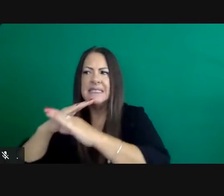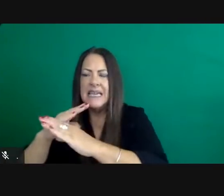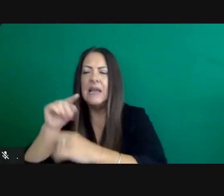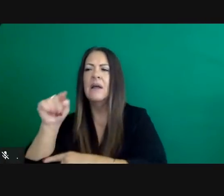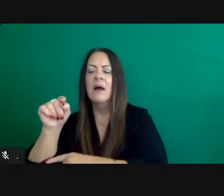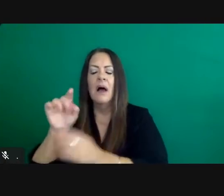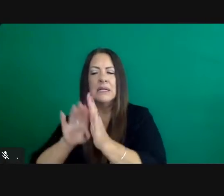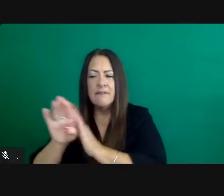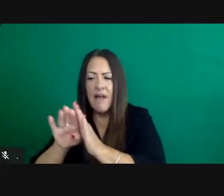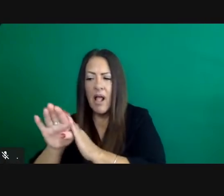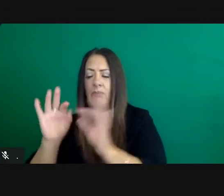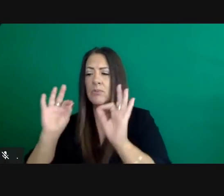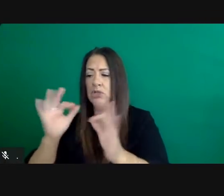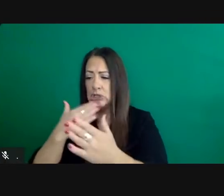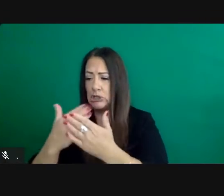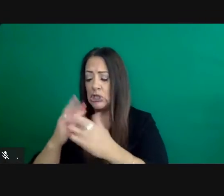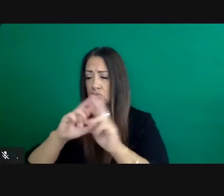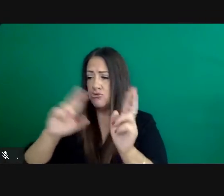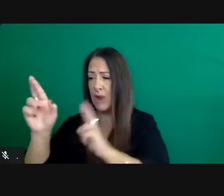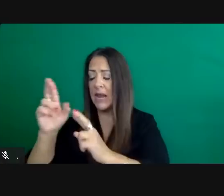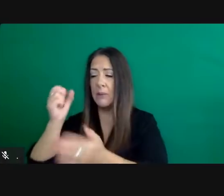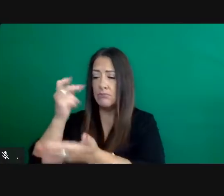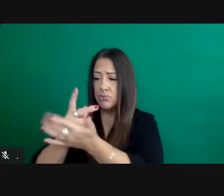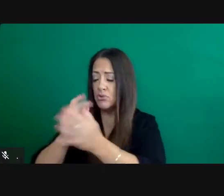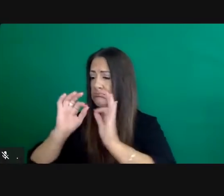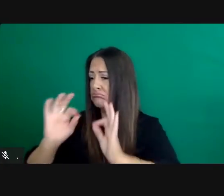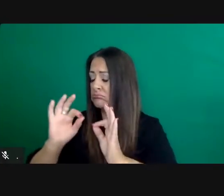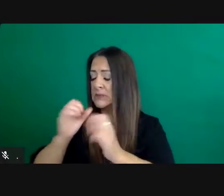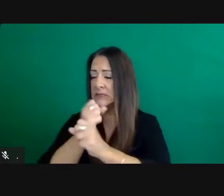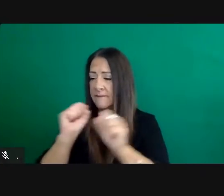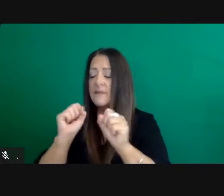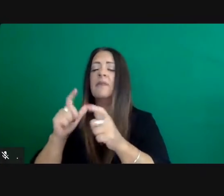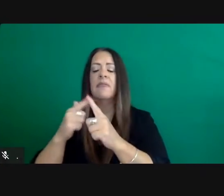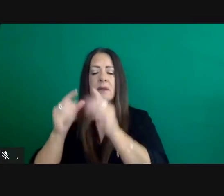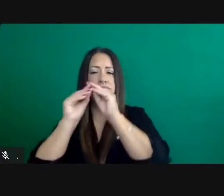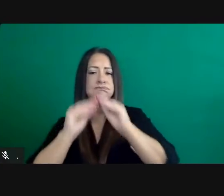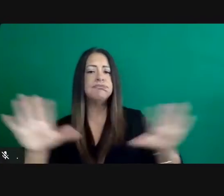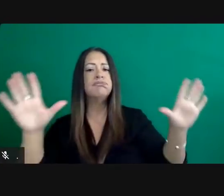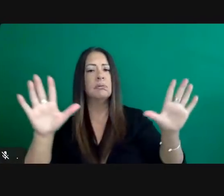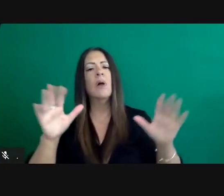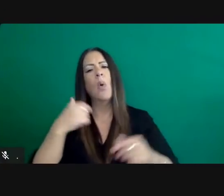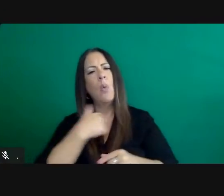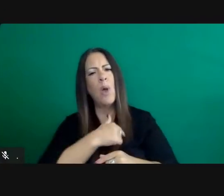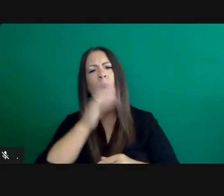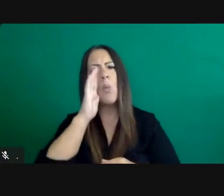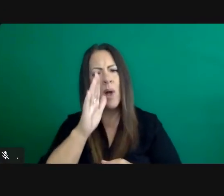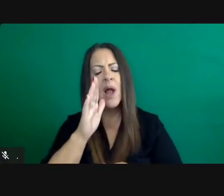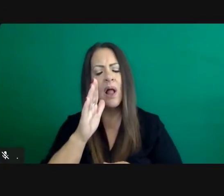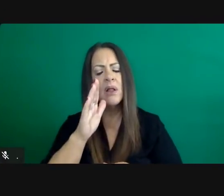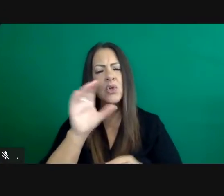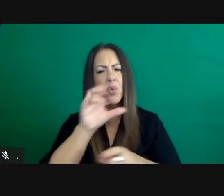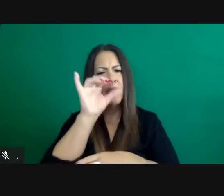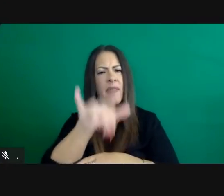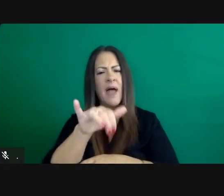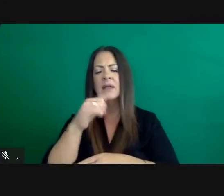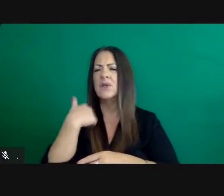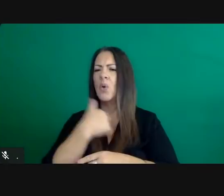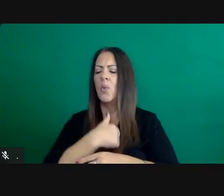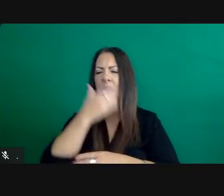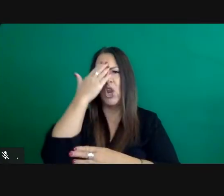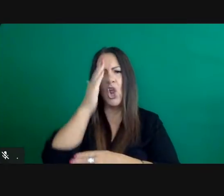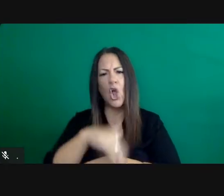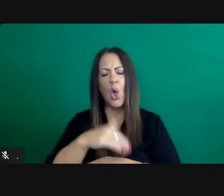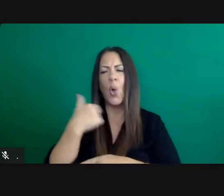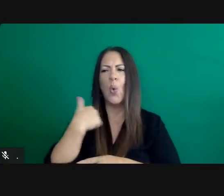and used widely. So in as much as these developments in the last day or two affect the timeline for any one of those things to